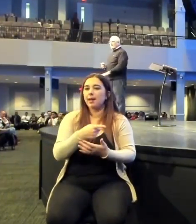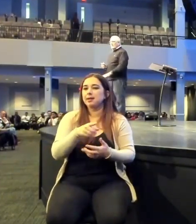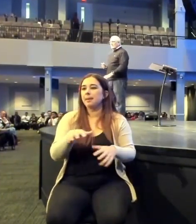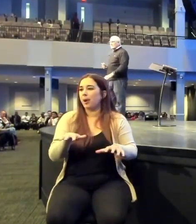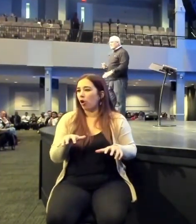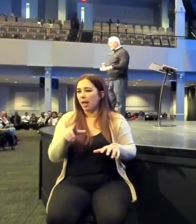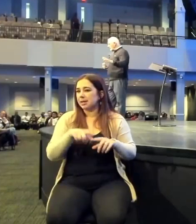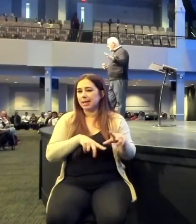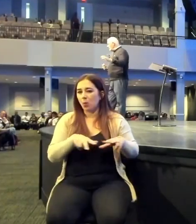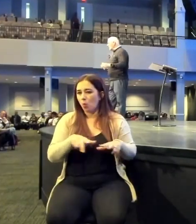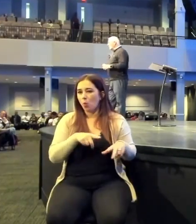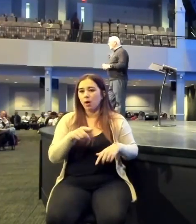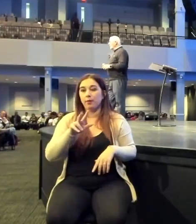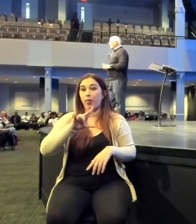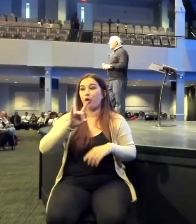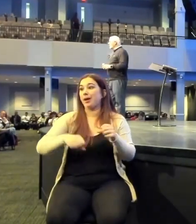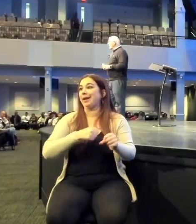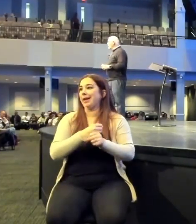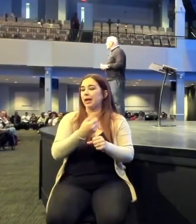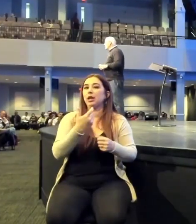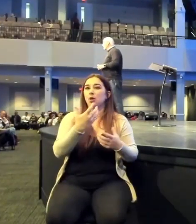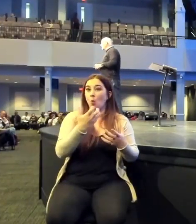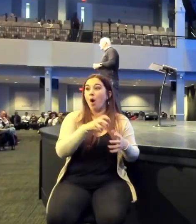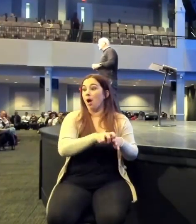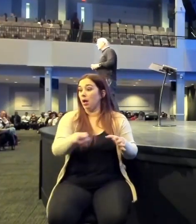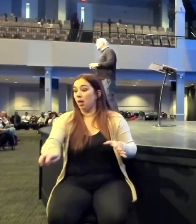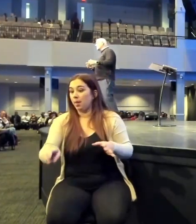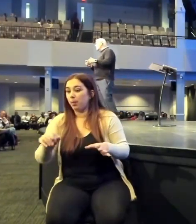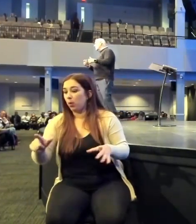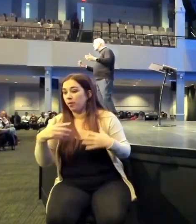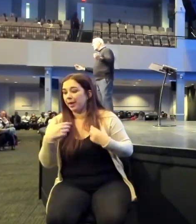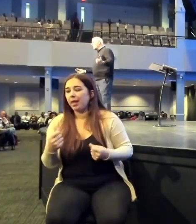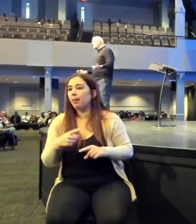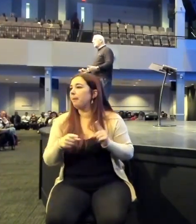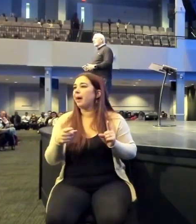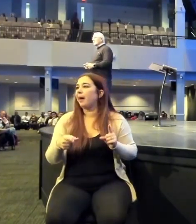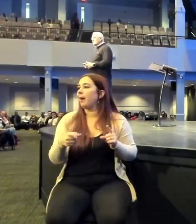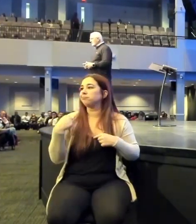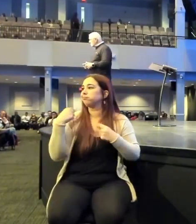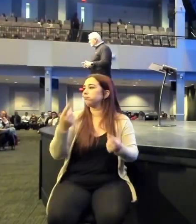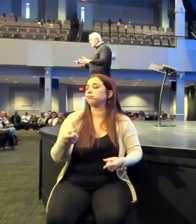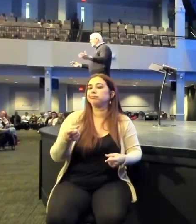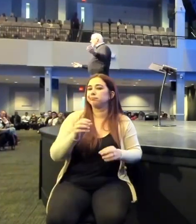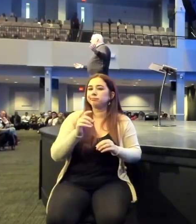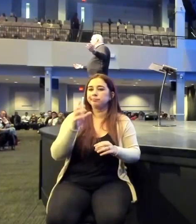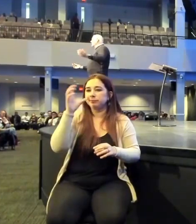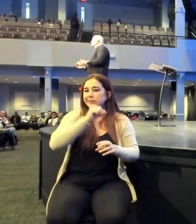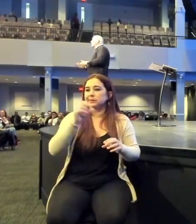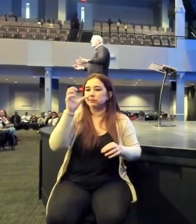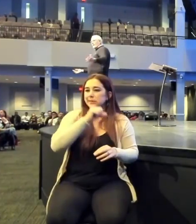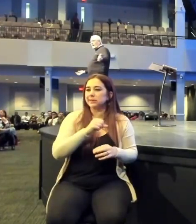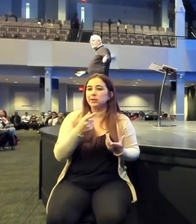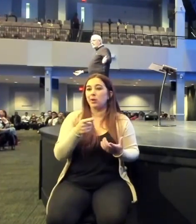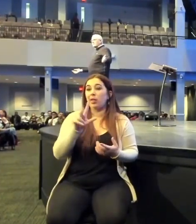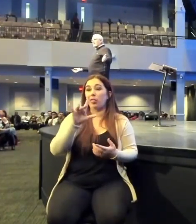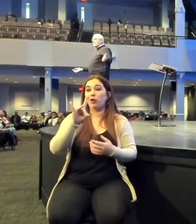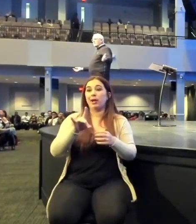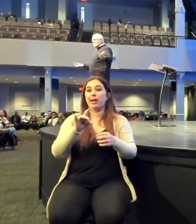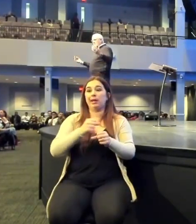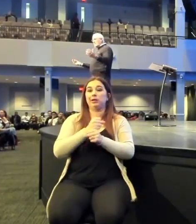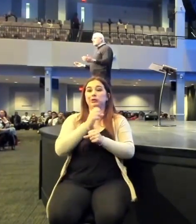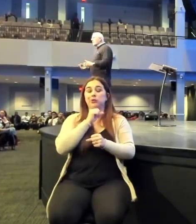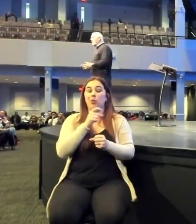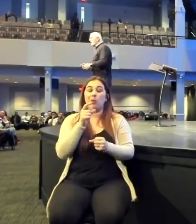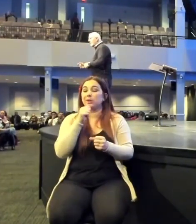for 38 years. He tried to get in the pool. Nobody would ever get him into the pool of healing. And so he's been disappointed and doesn't expect anything to ever happen in his